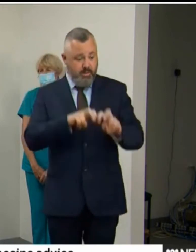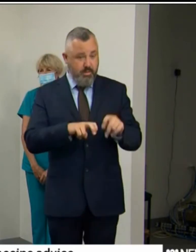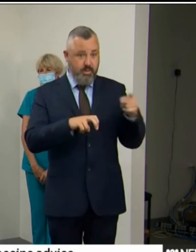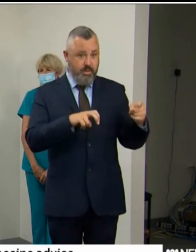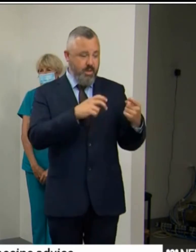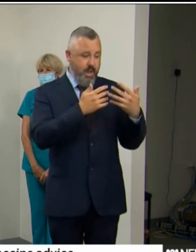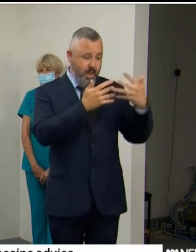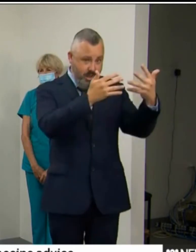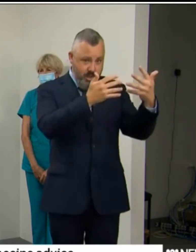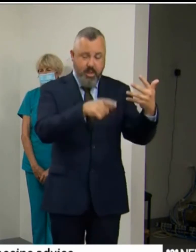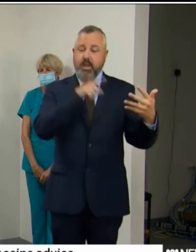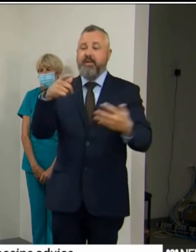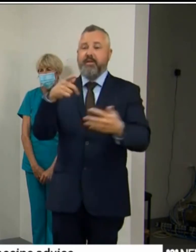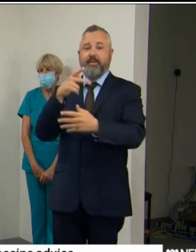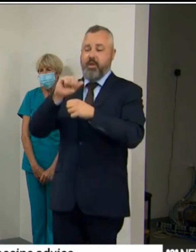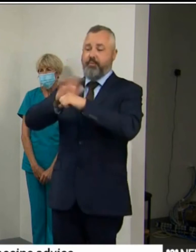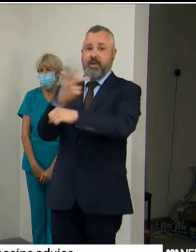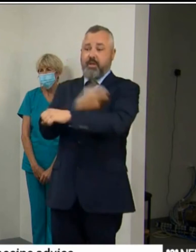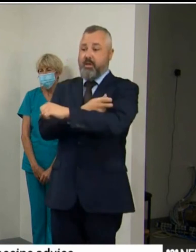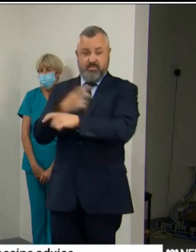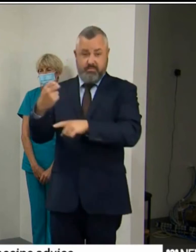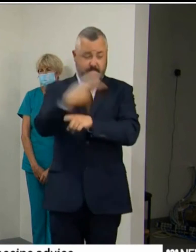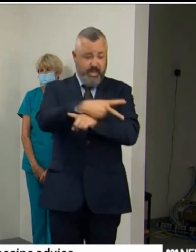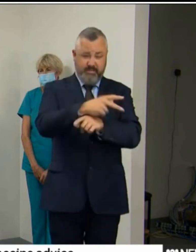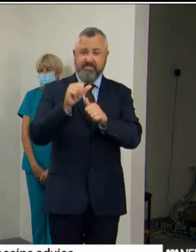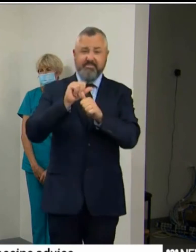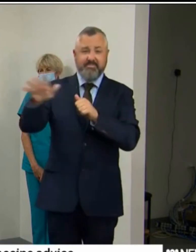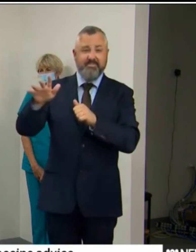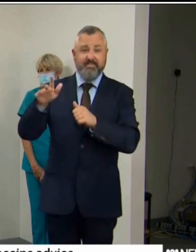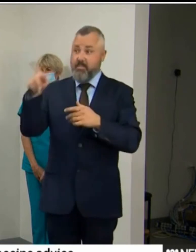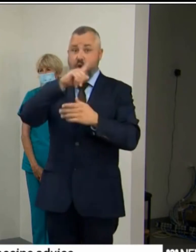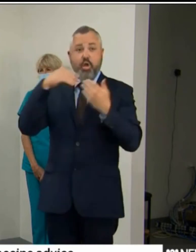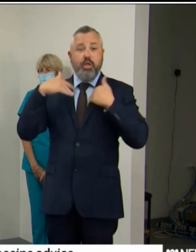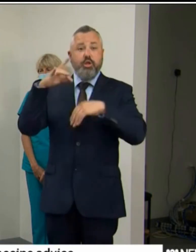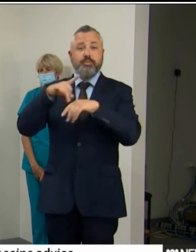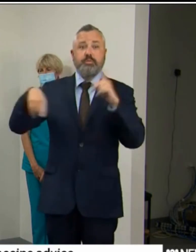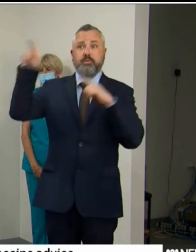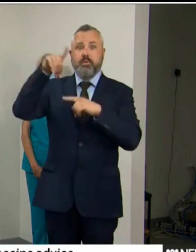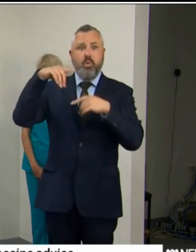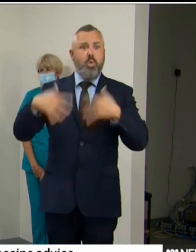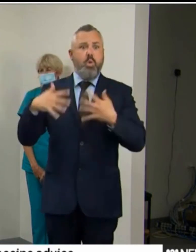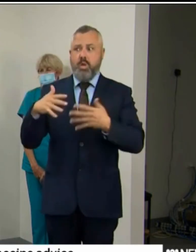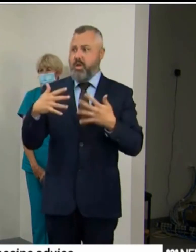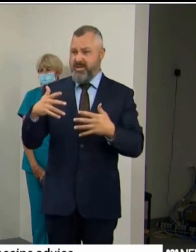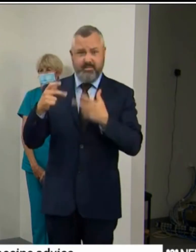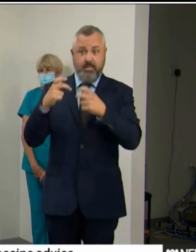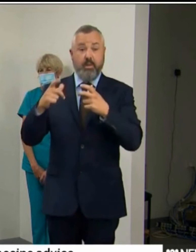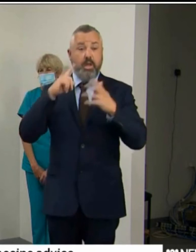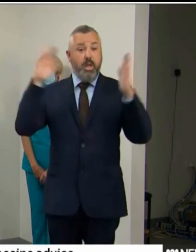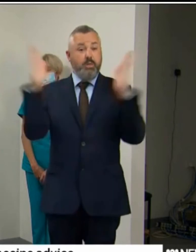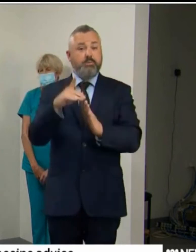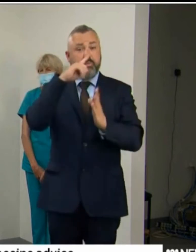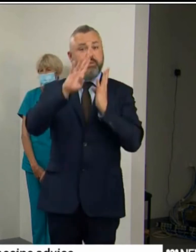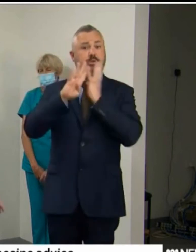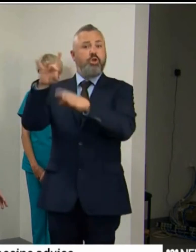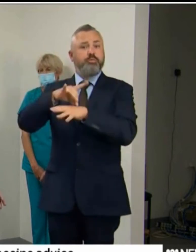they've transformed the health system around the world, but they are also our global pathway out of COVID-19. So we're